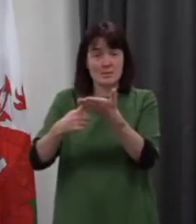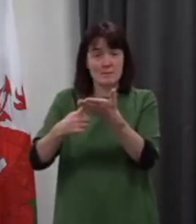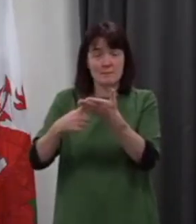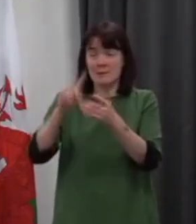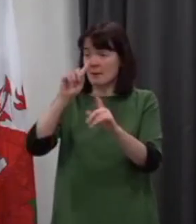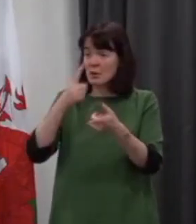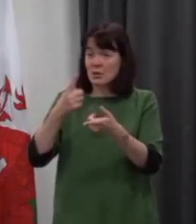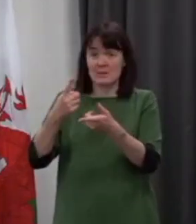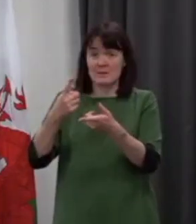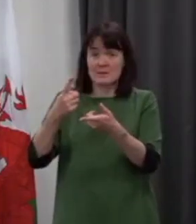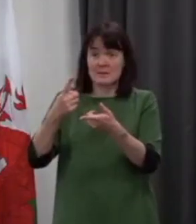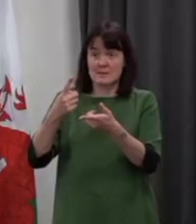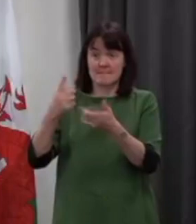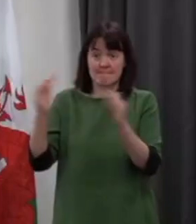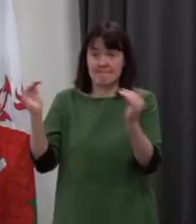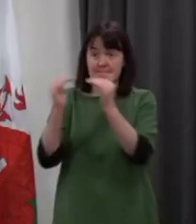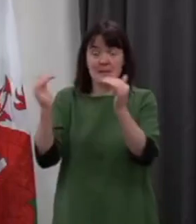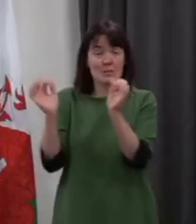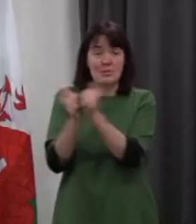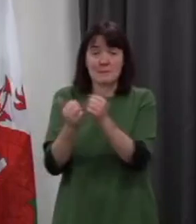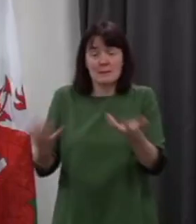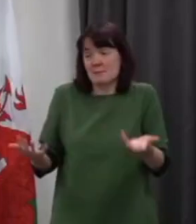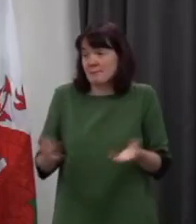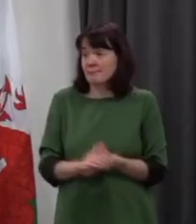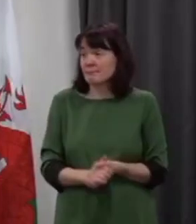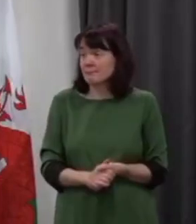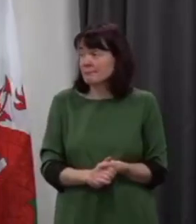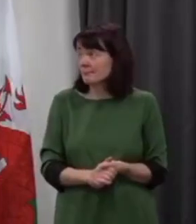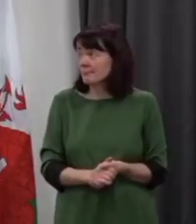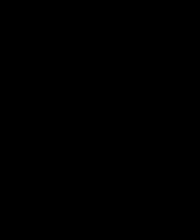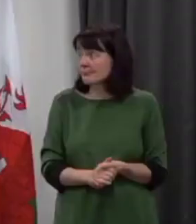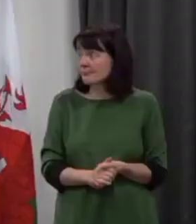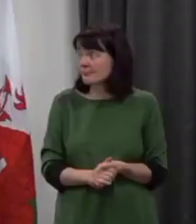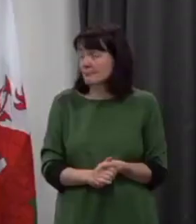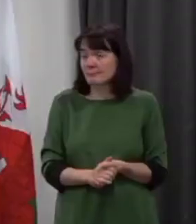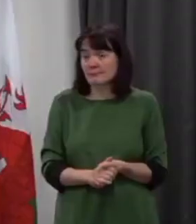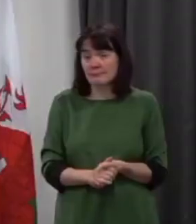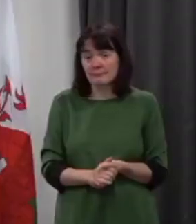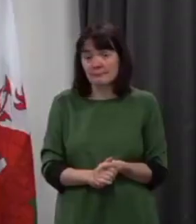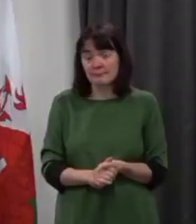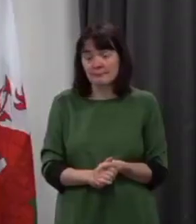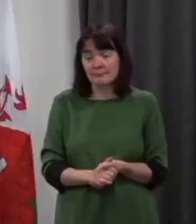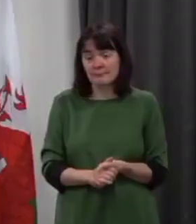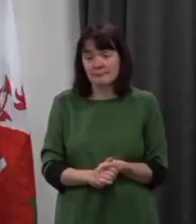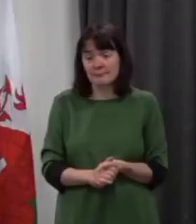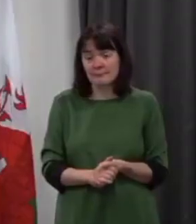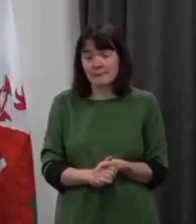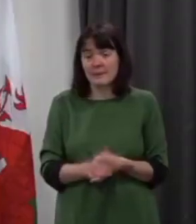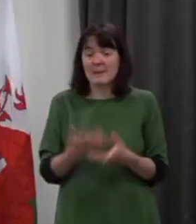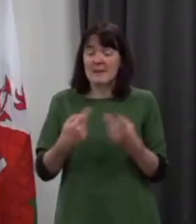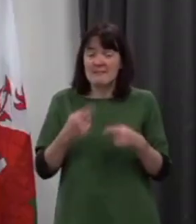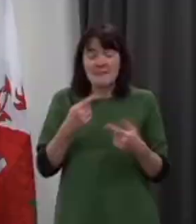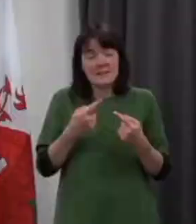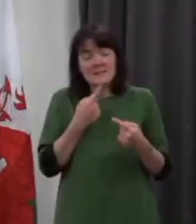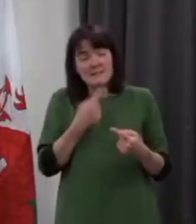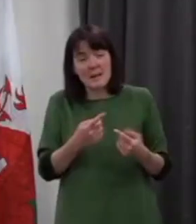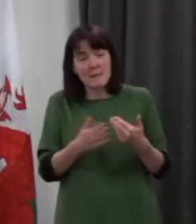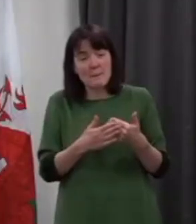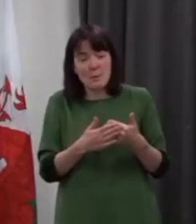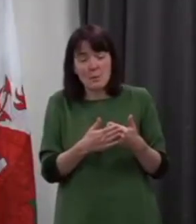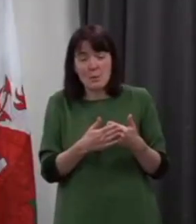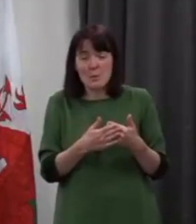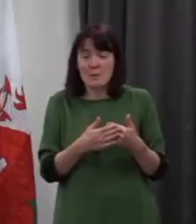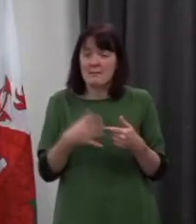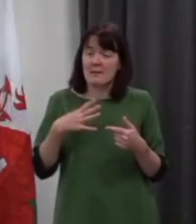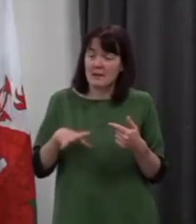able to fulfil the agreement reached with us. And if I go further into that, then I'm getting into an argument about that deal falling forward